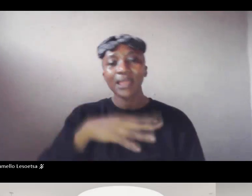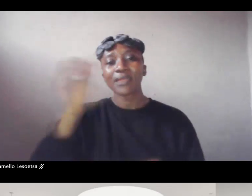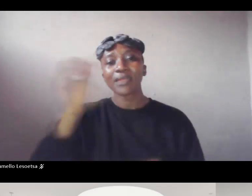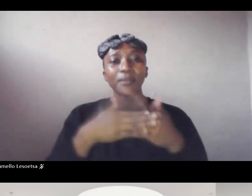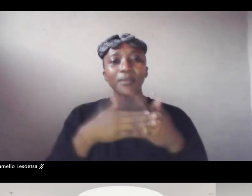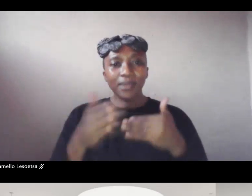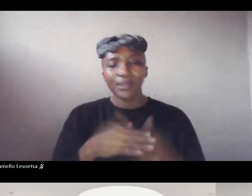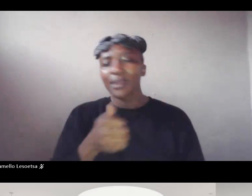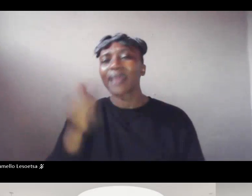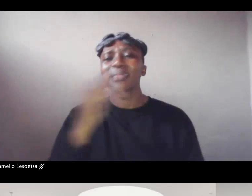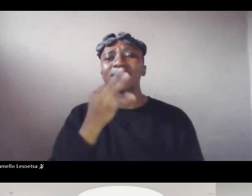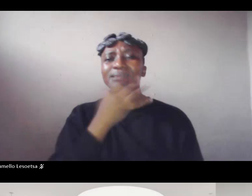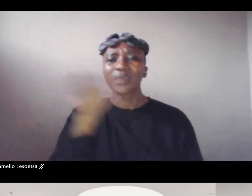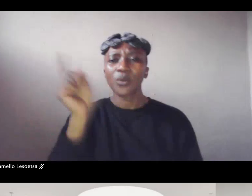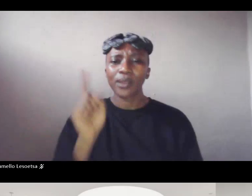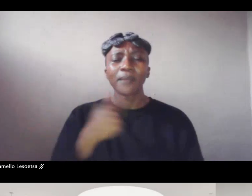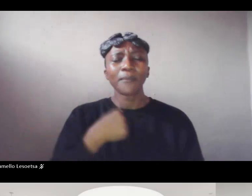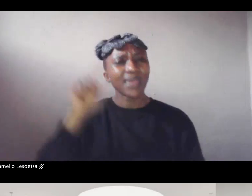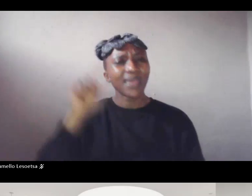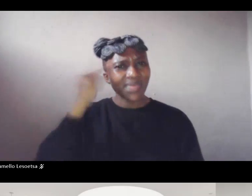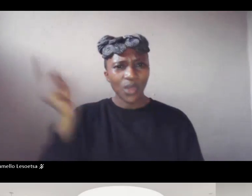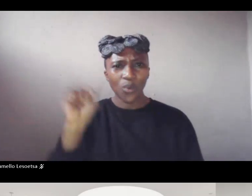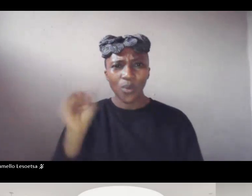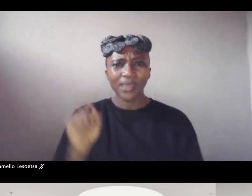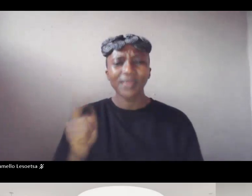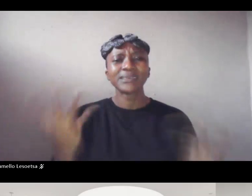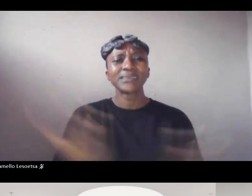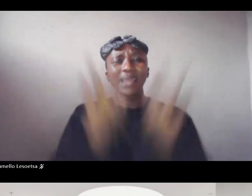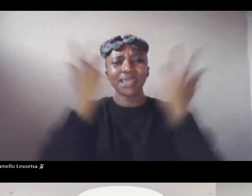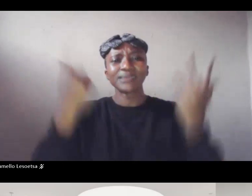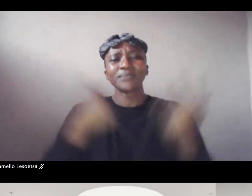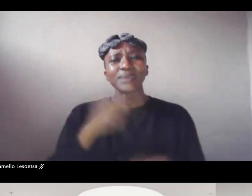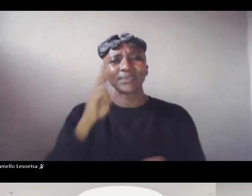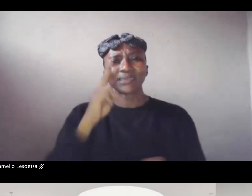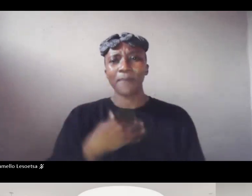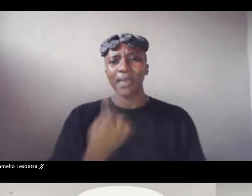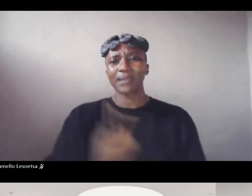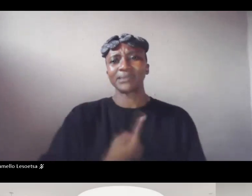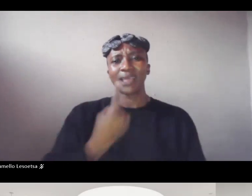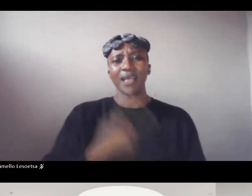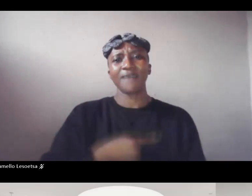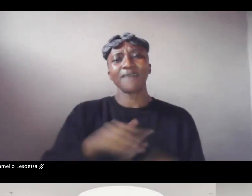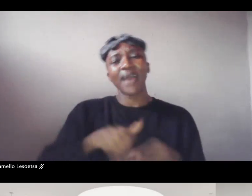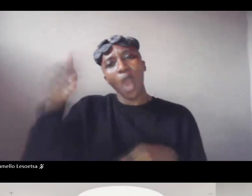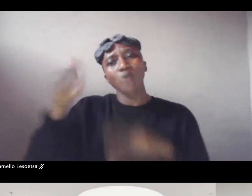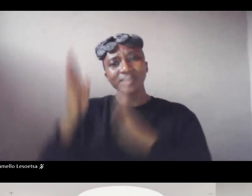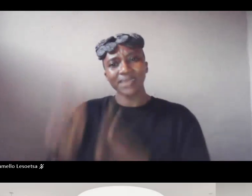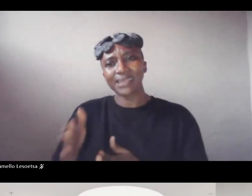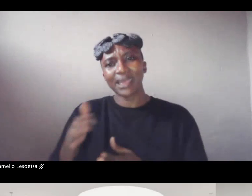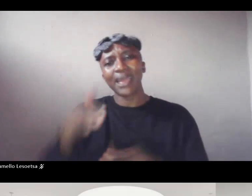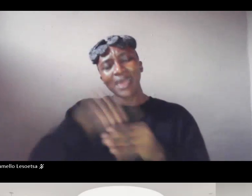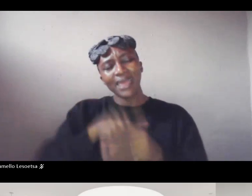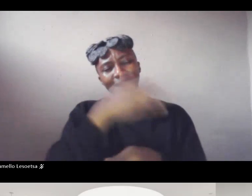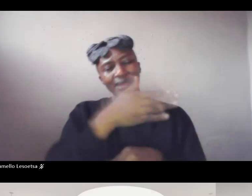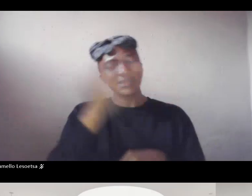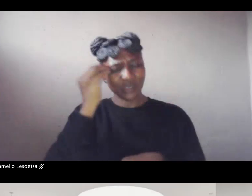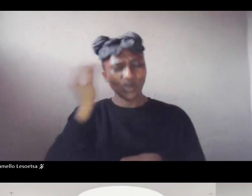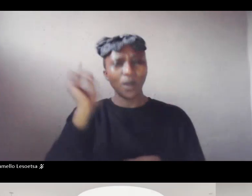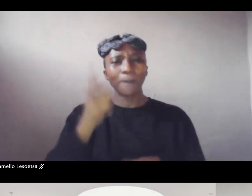I think the challenge is seeing myself as an outsider in this equation. I need to internalize the issues and link DSC to the real